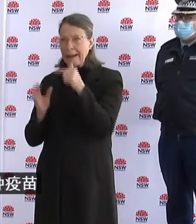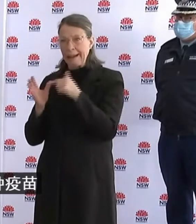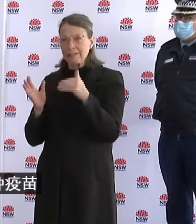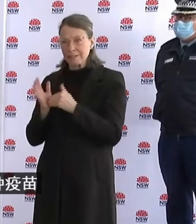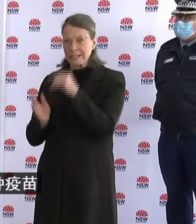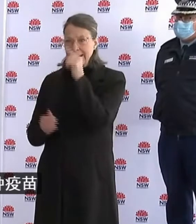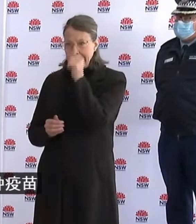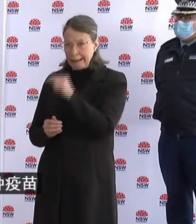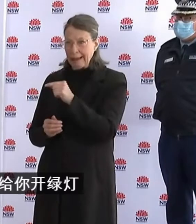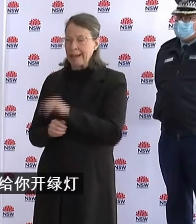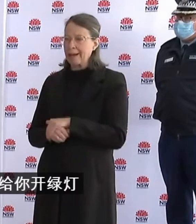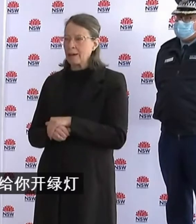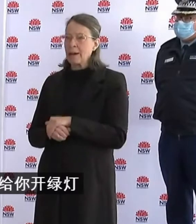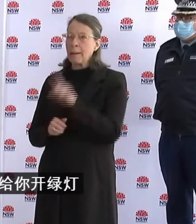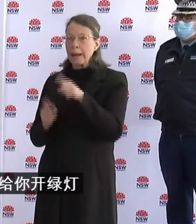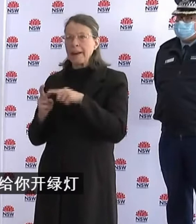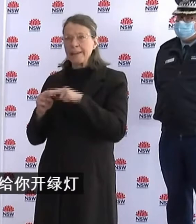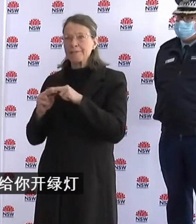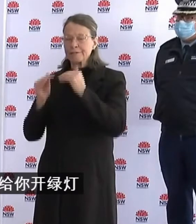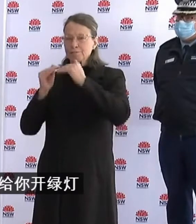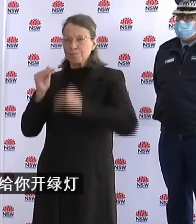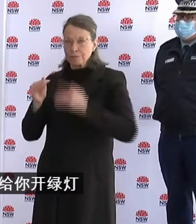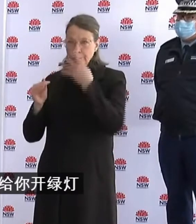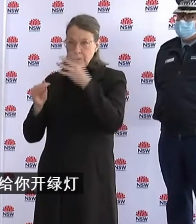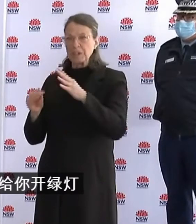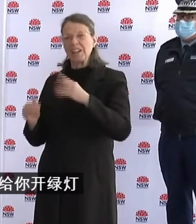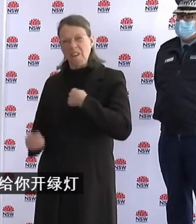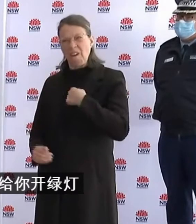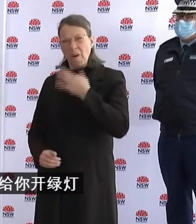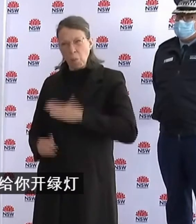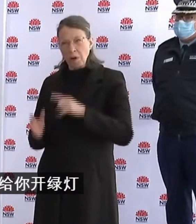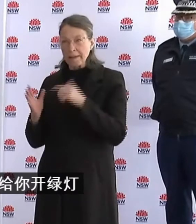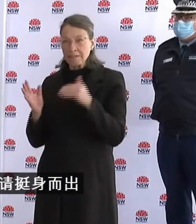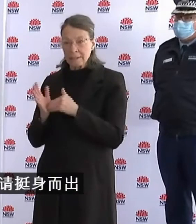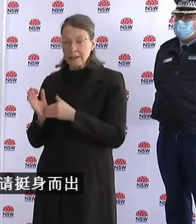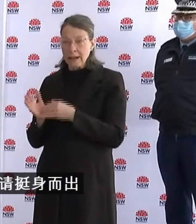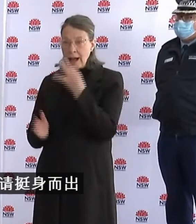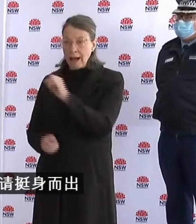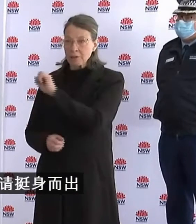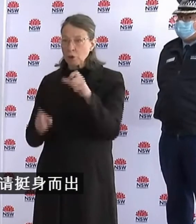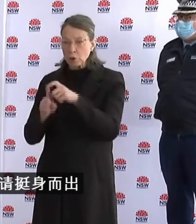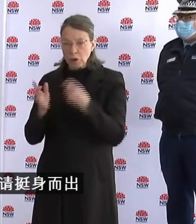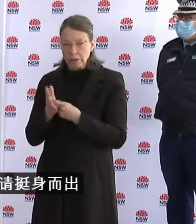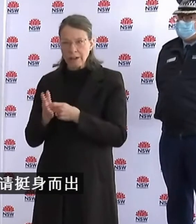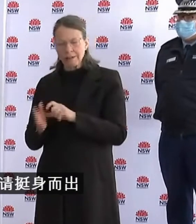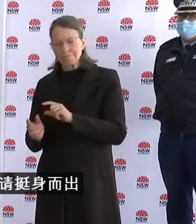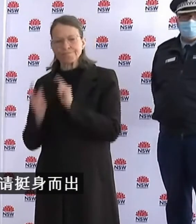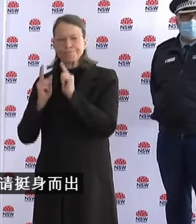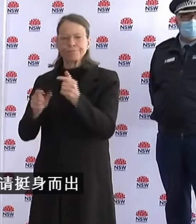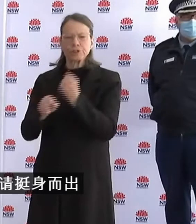want to get the vaccine, please ask your GP. Your GP may give you the green light, and people of any age can get the